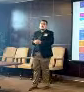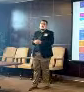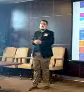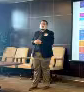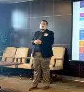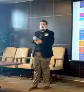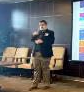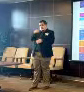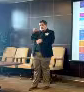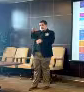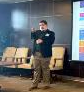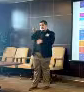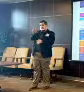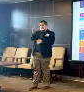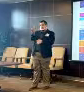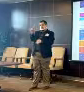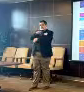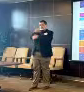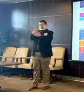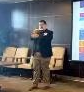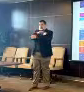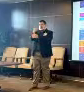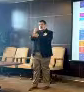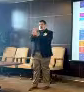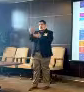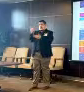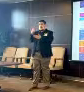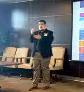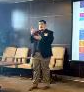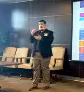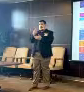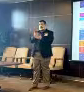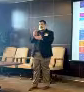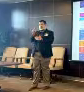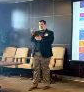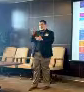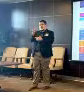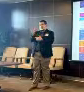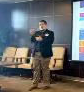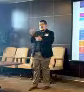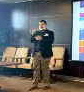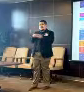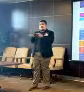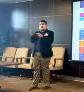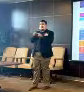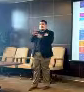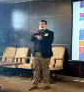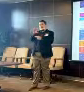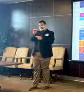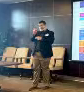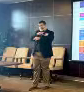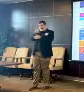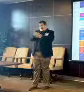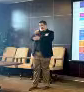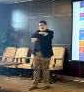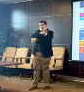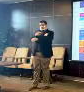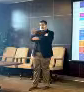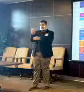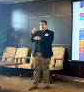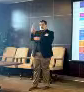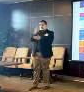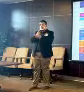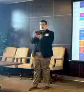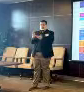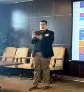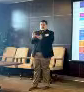So as I said, 331 patients in the hospital. A week ago, we had 281, so that's an increase of 50 patients in the hospital just over the past